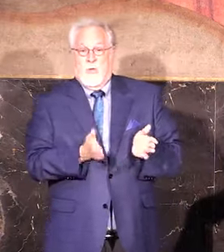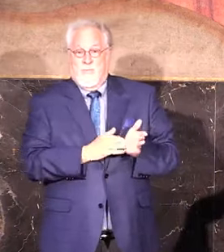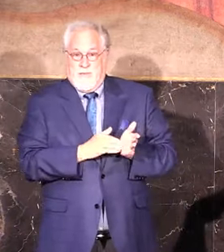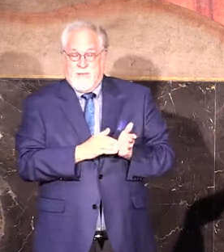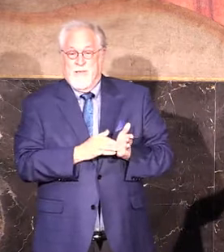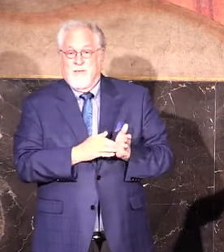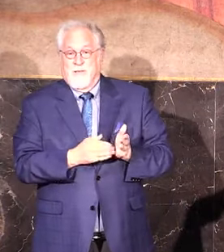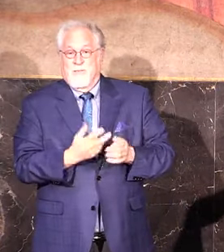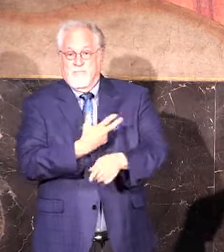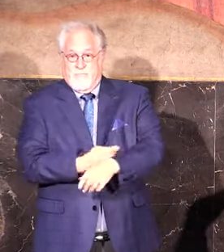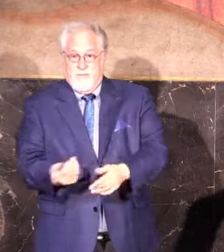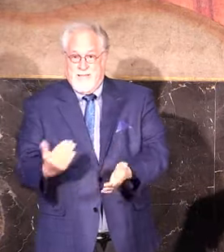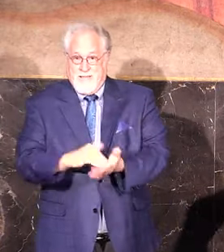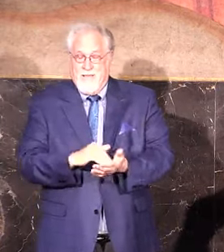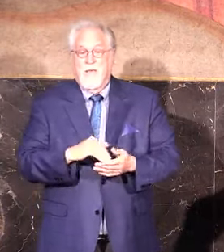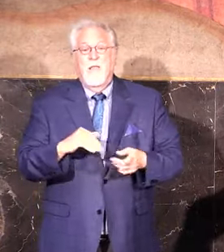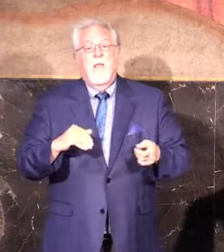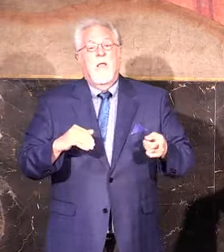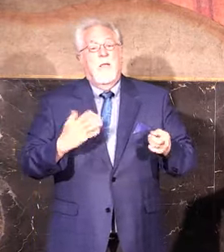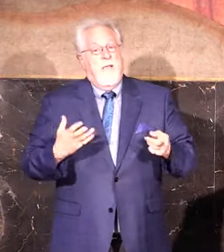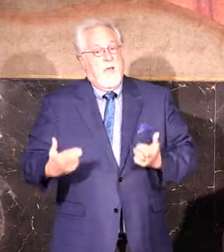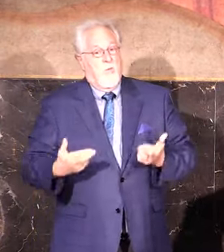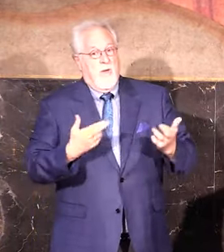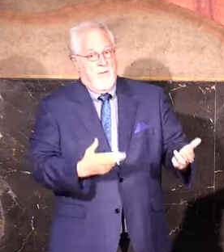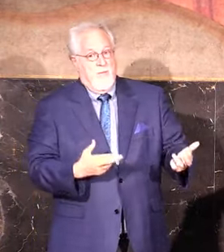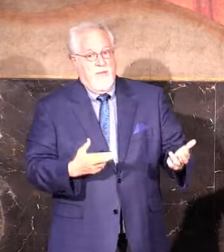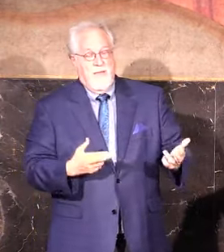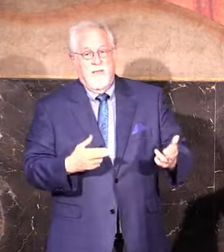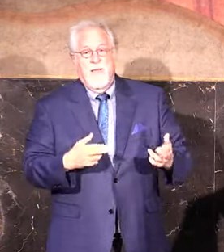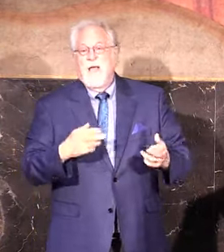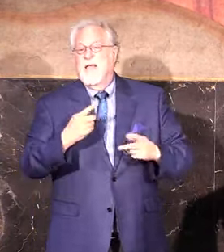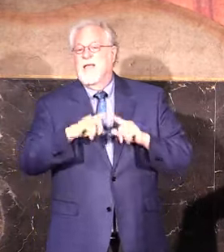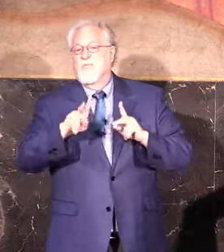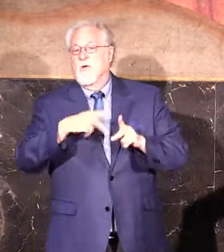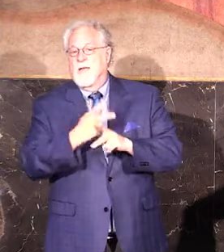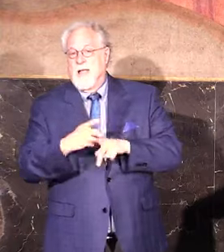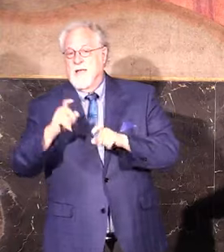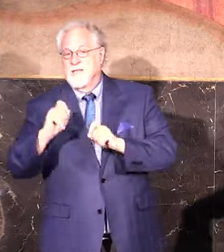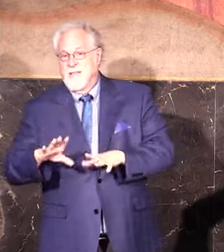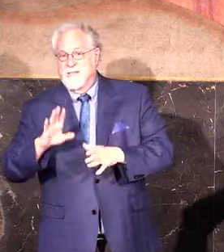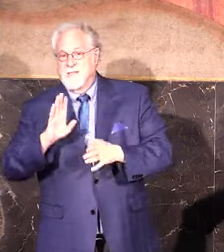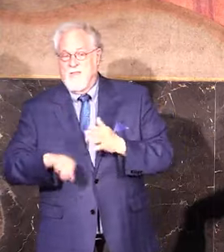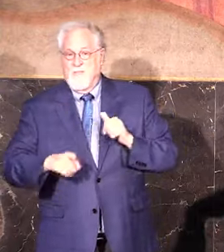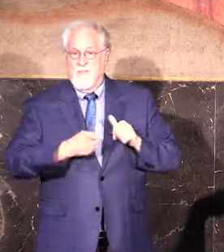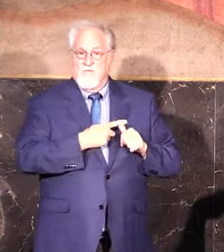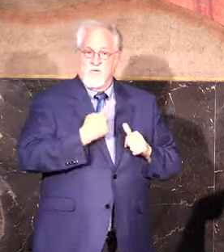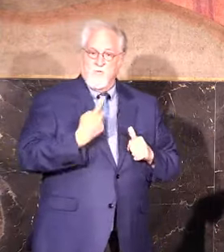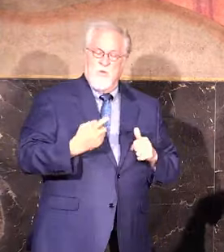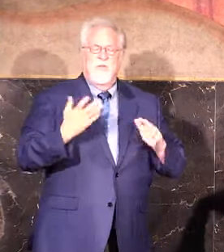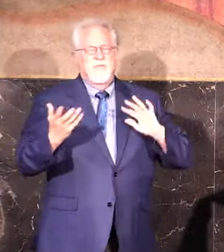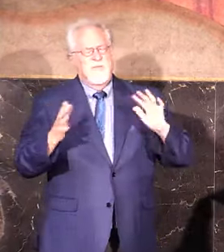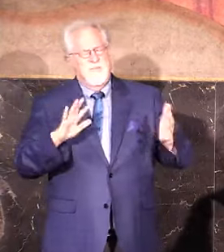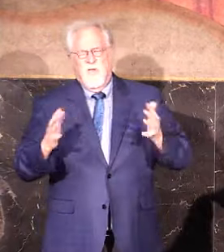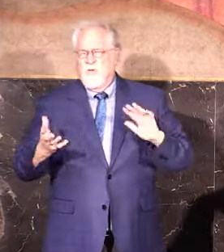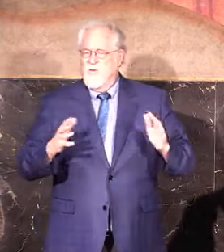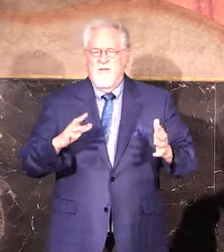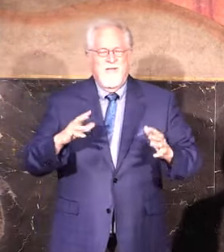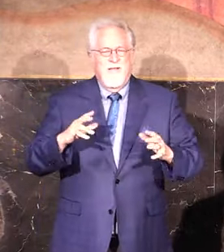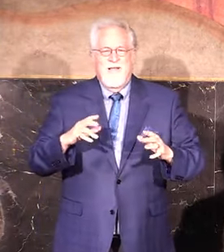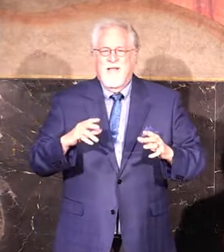test. And I think they may even recommend a test of a different type than the first one. And so